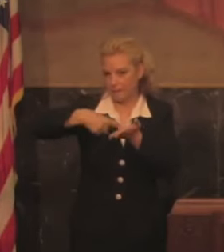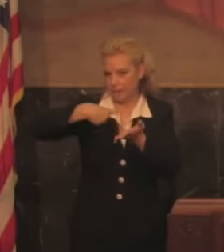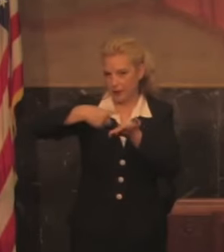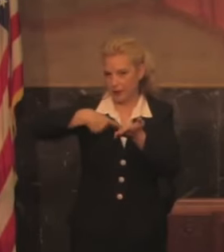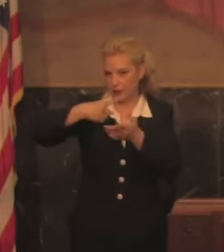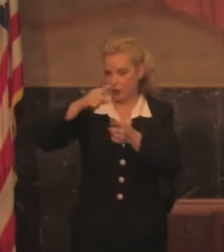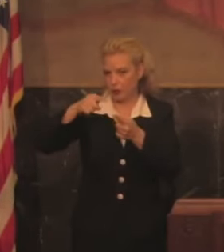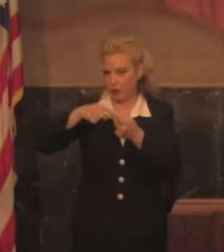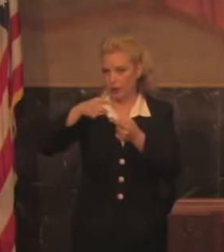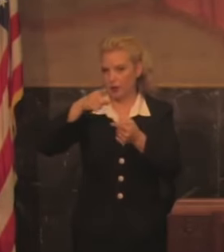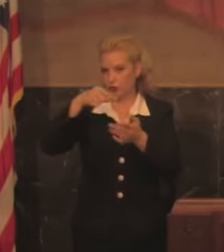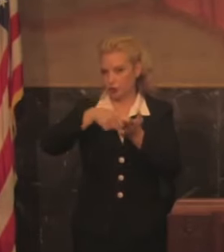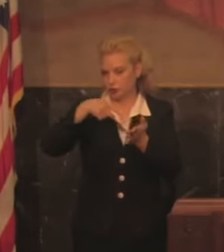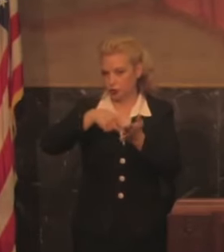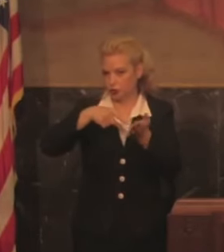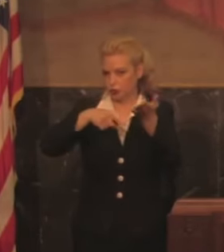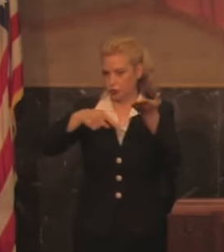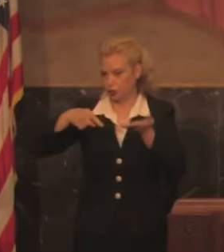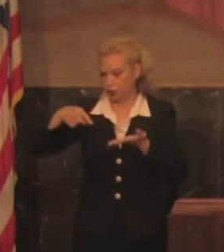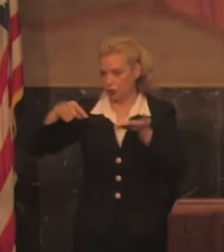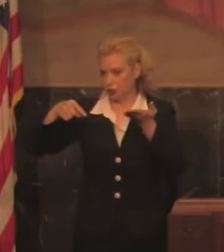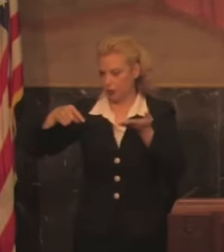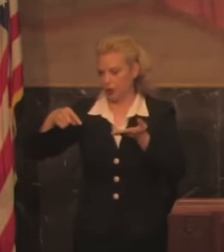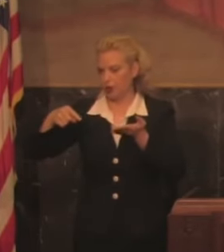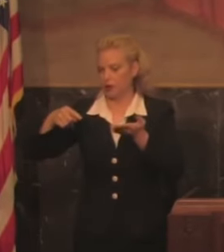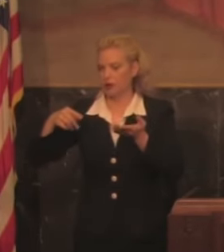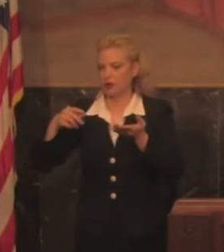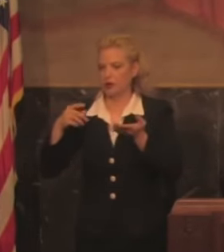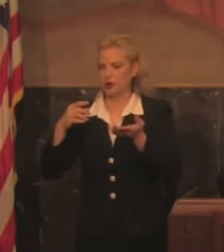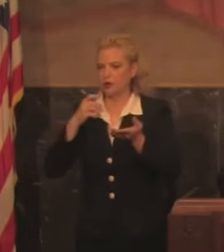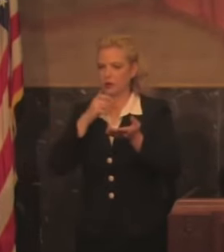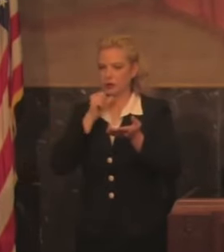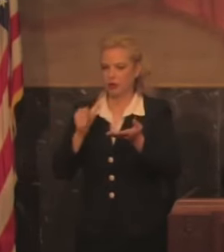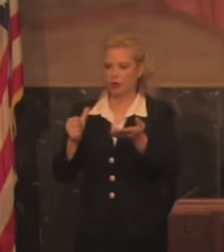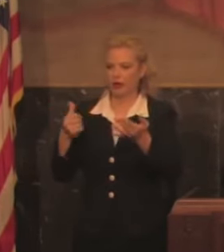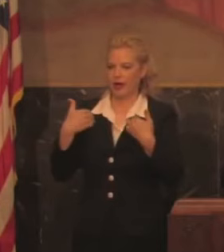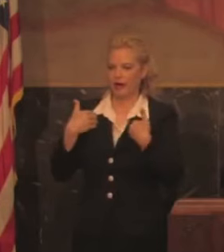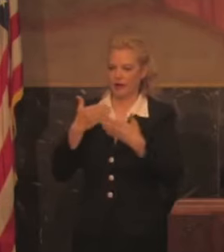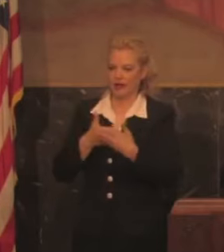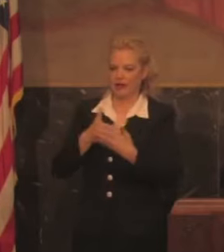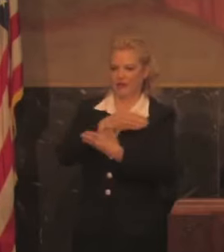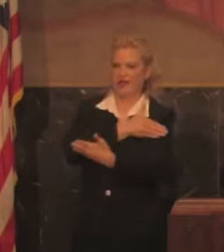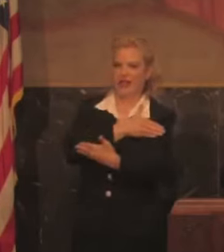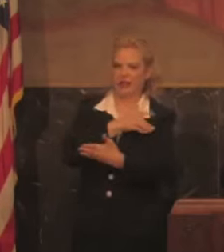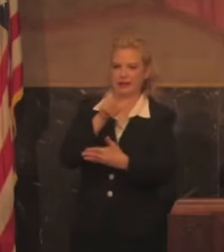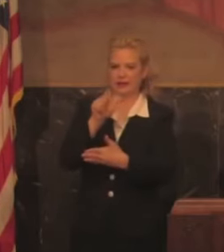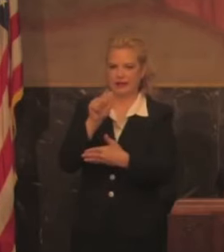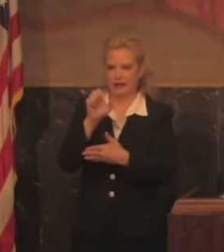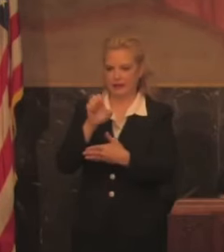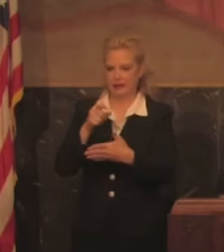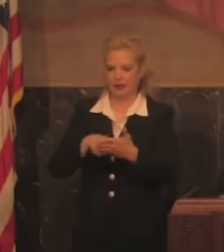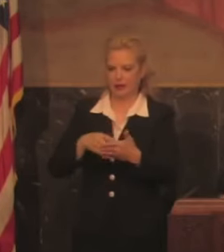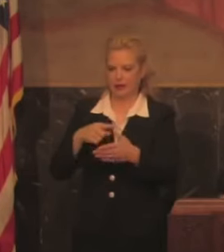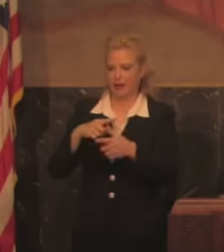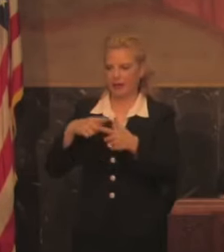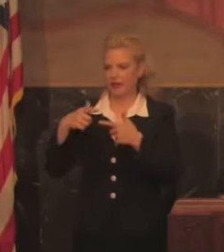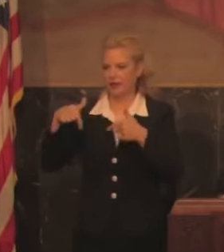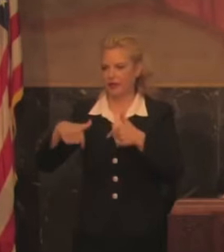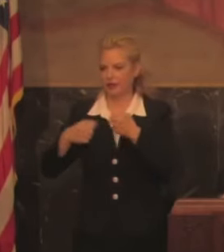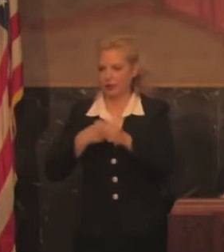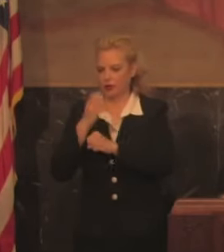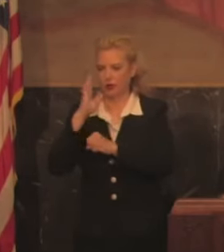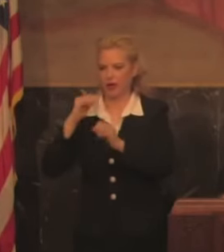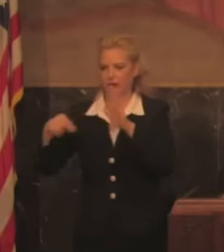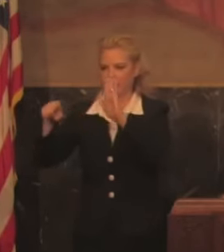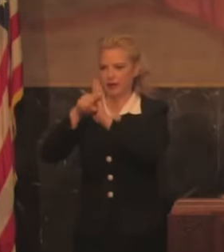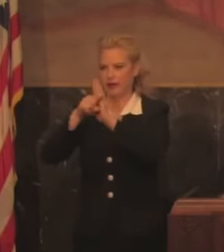actually due, so that we don't stay with this advanced lease payment and create a budget hole in the following year that can only be met